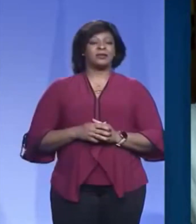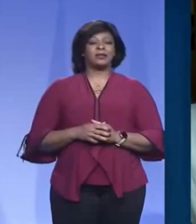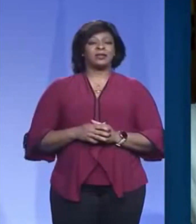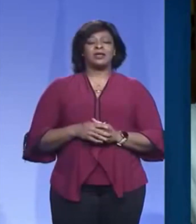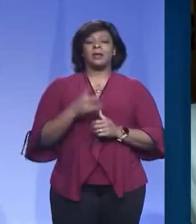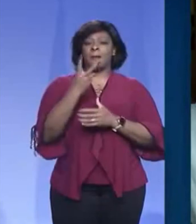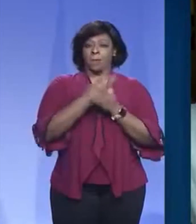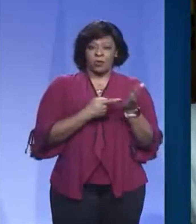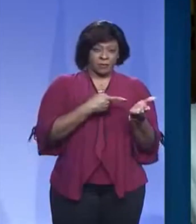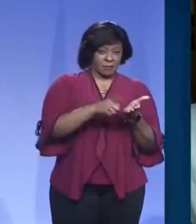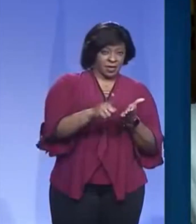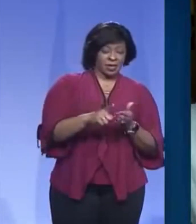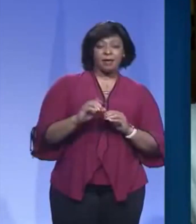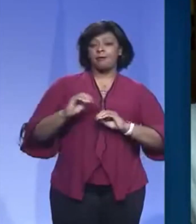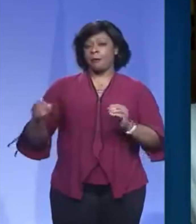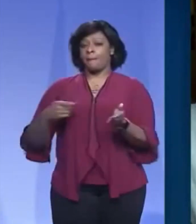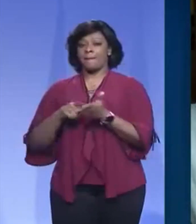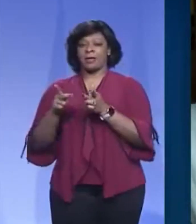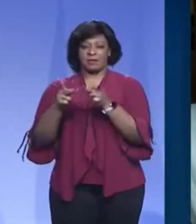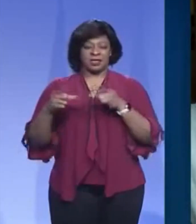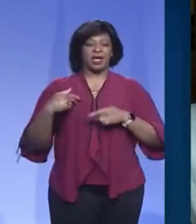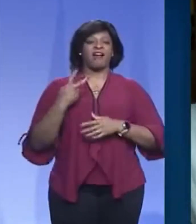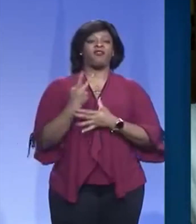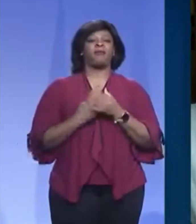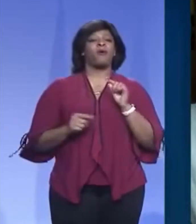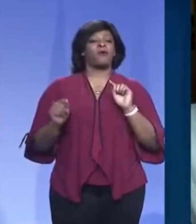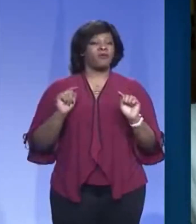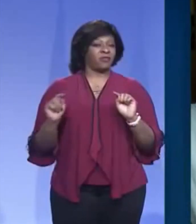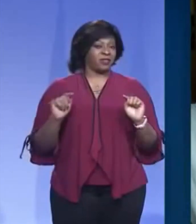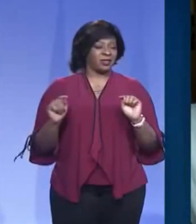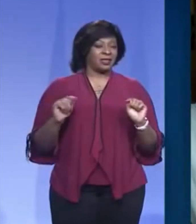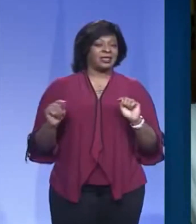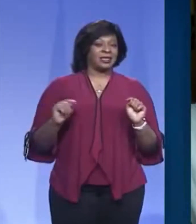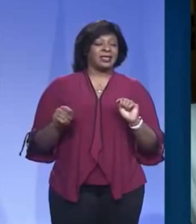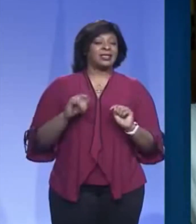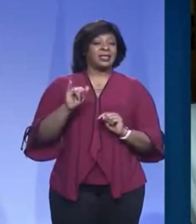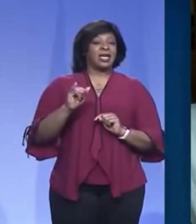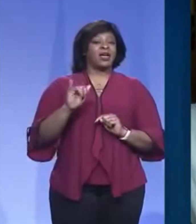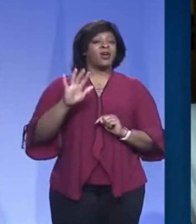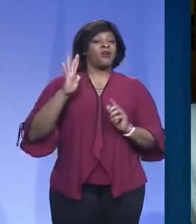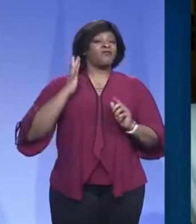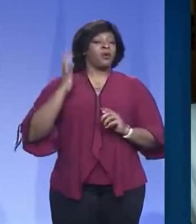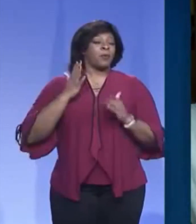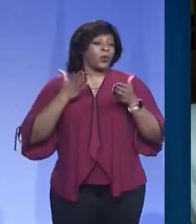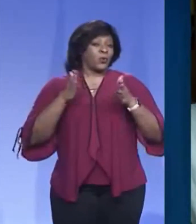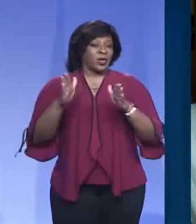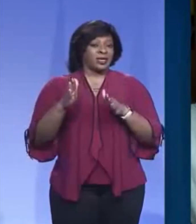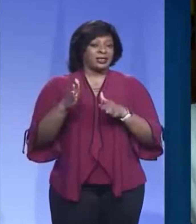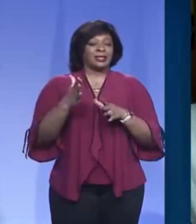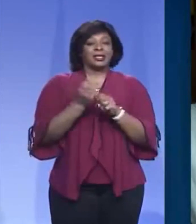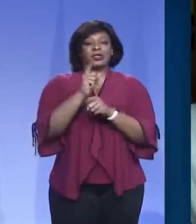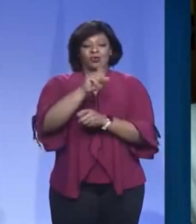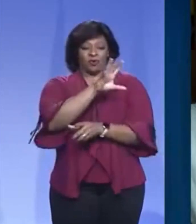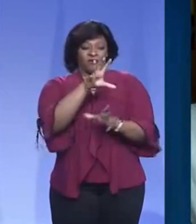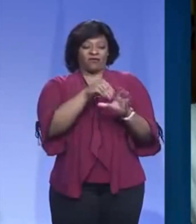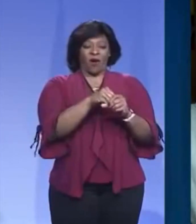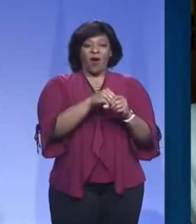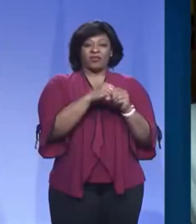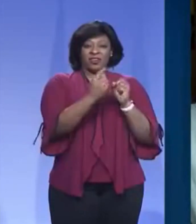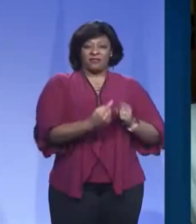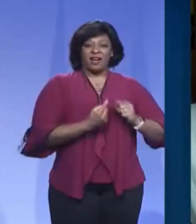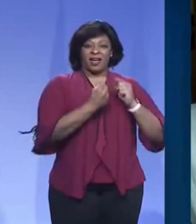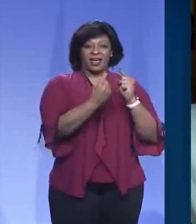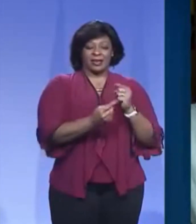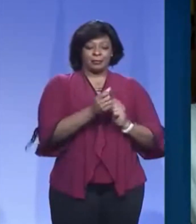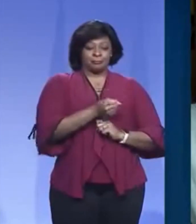are both paid and unpaid positions. That is a formal way in which we can get you engaged in the fight and put you at the